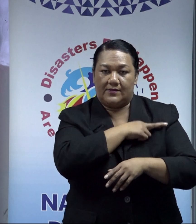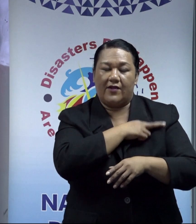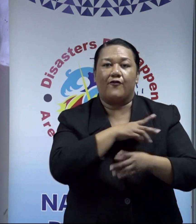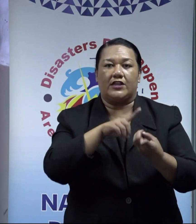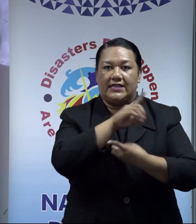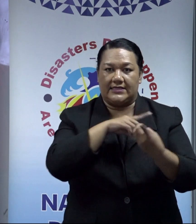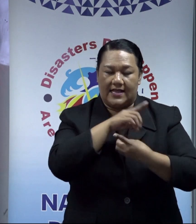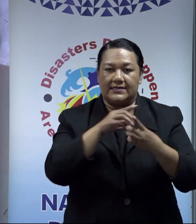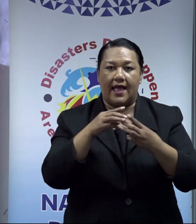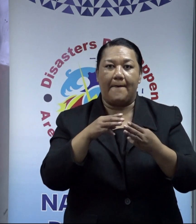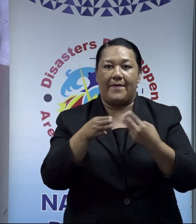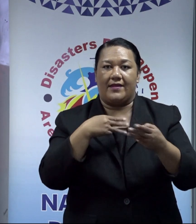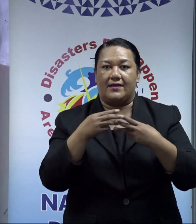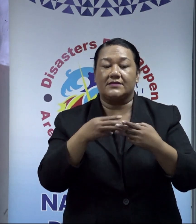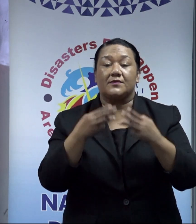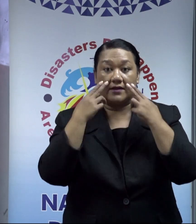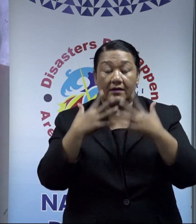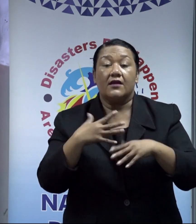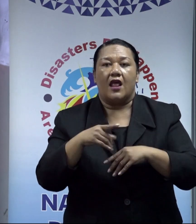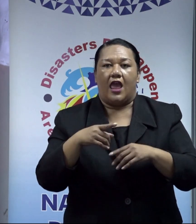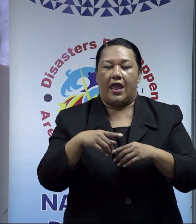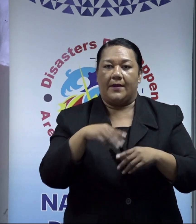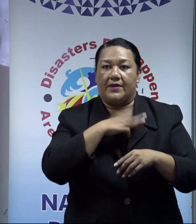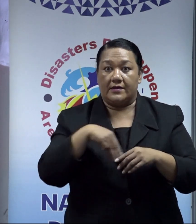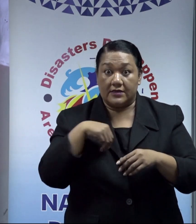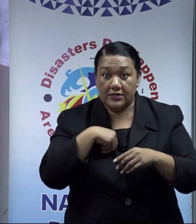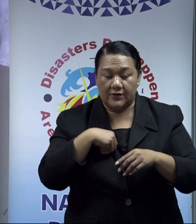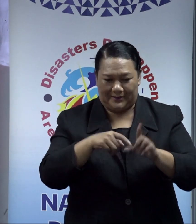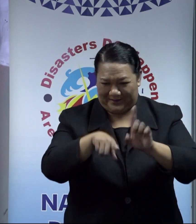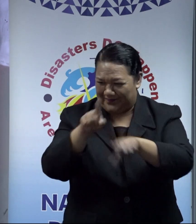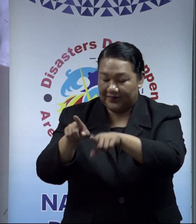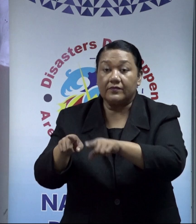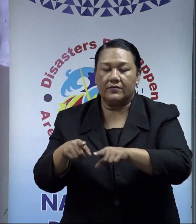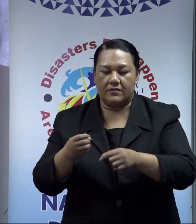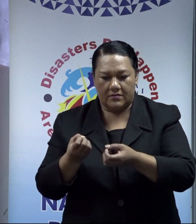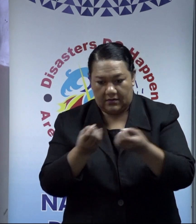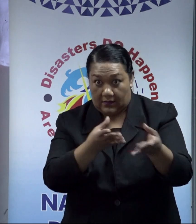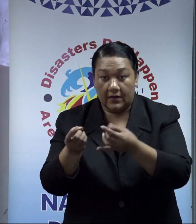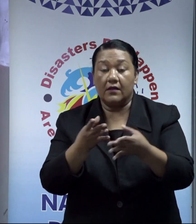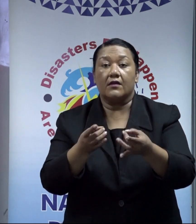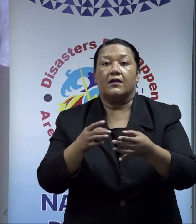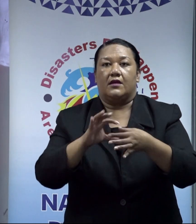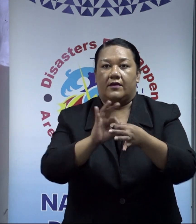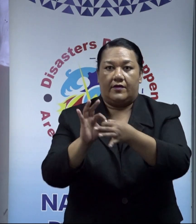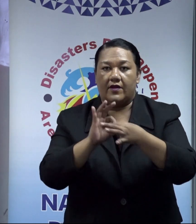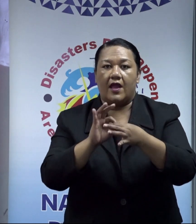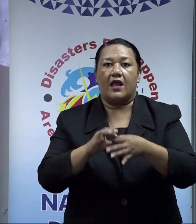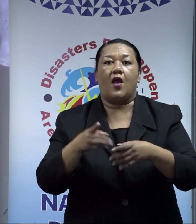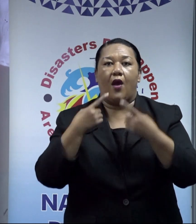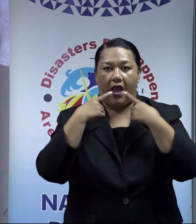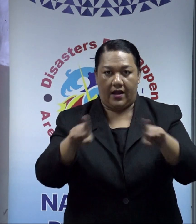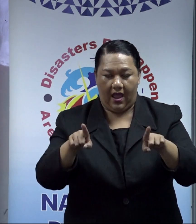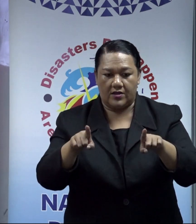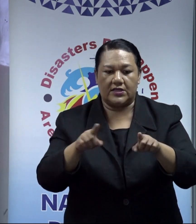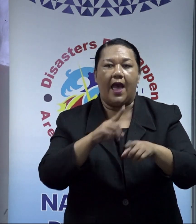Disaster Management, Minister of Education, closed the school nationwide as a precautionary measure against the forecasted adverse